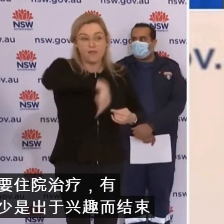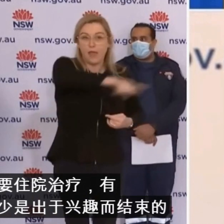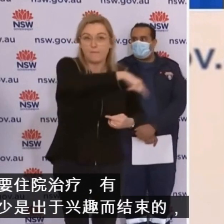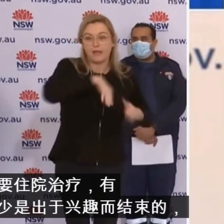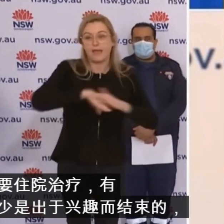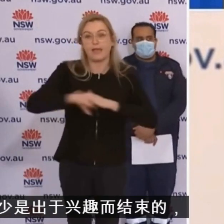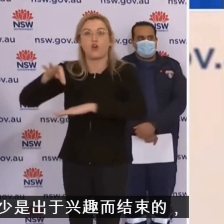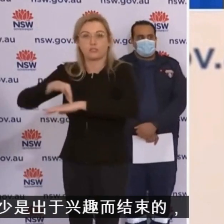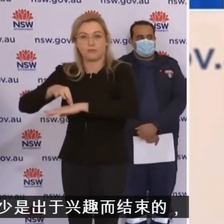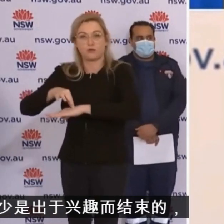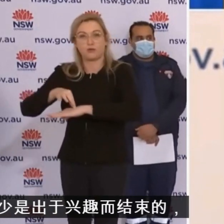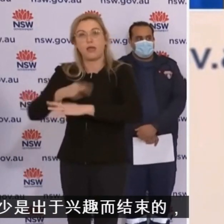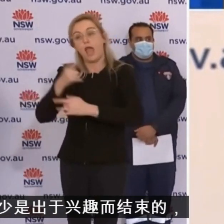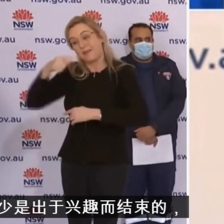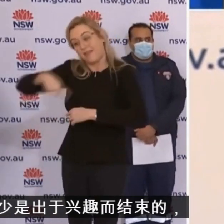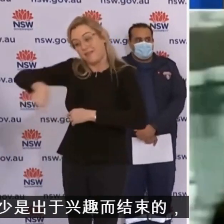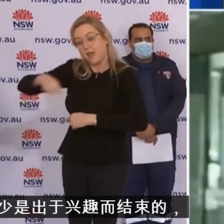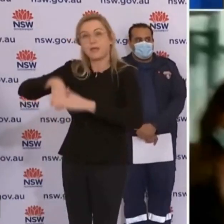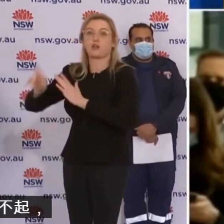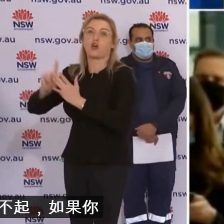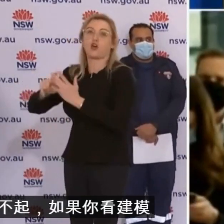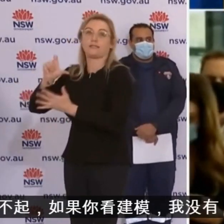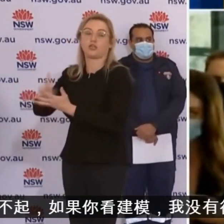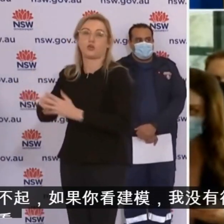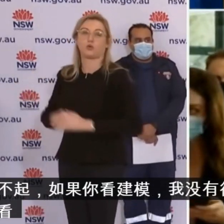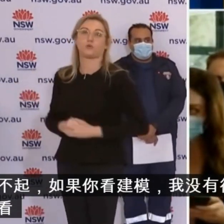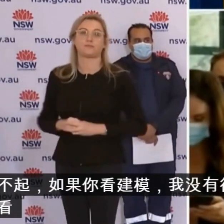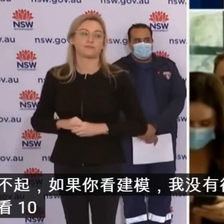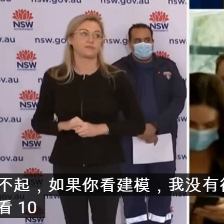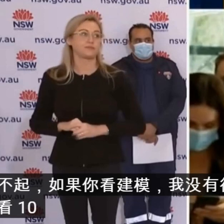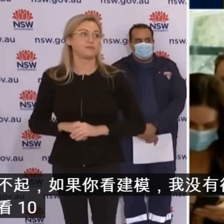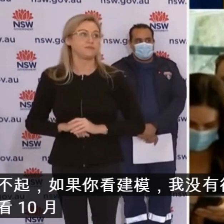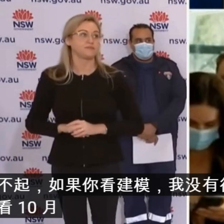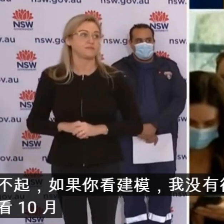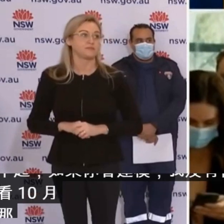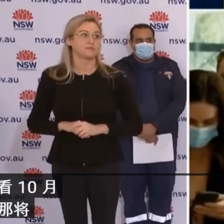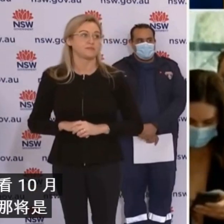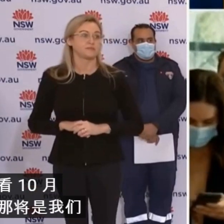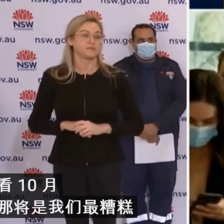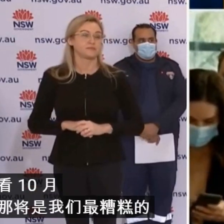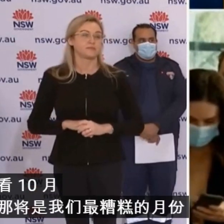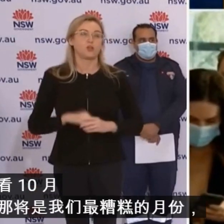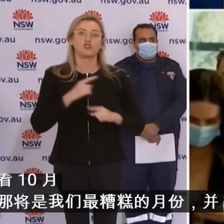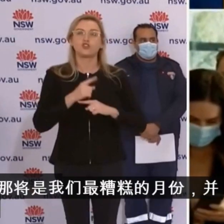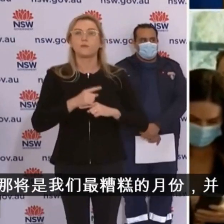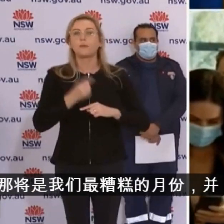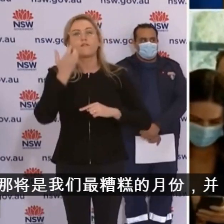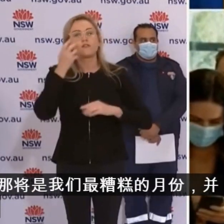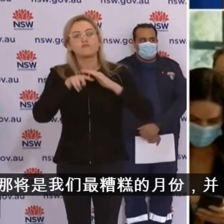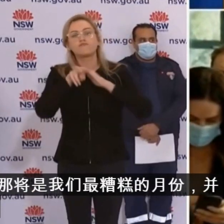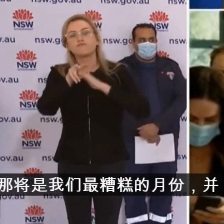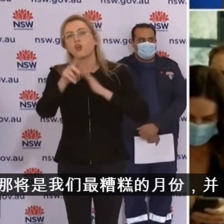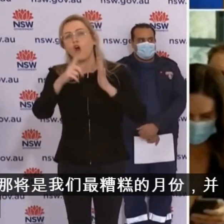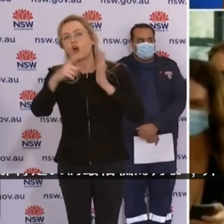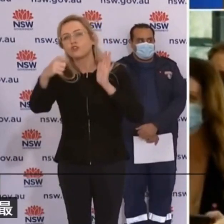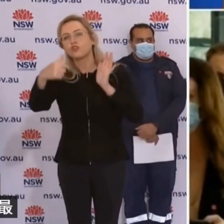up in intensive care. I'm sorry, I didn't get the first one. Have you looked at modelling that looks at October that is going to be our worst month and said what is the best